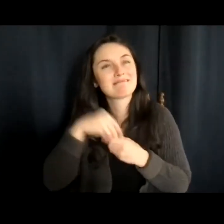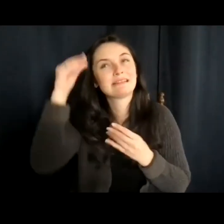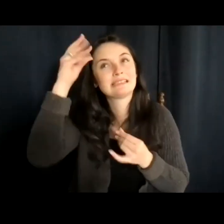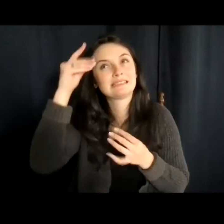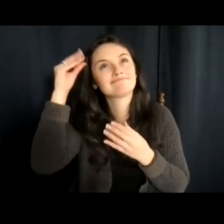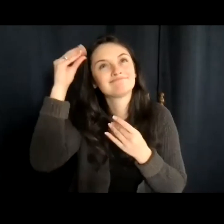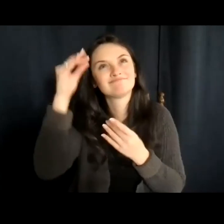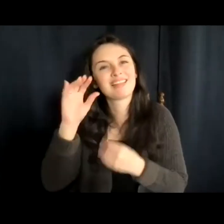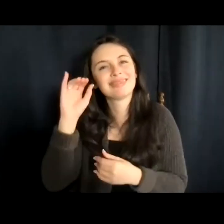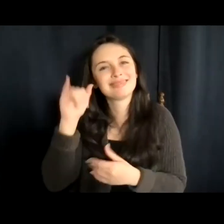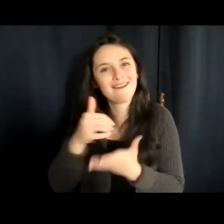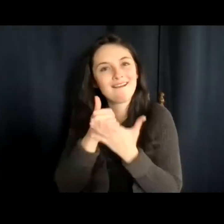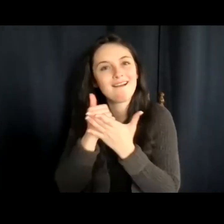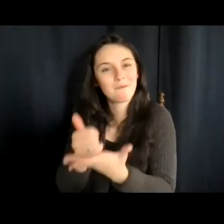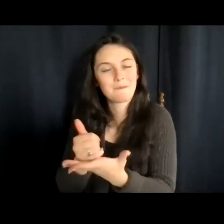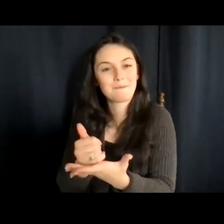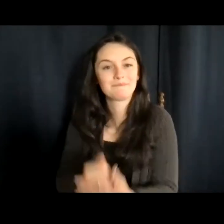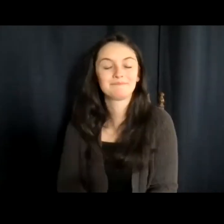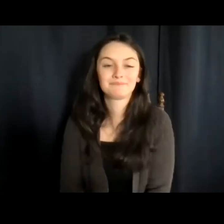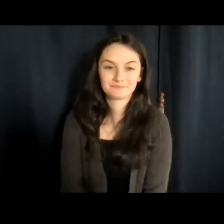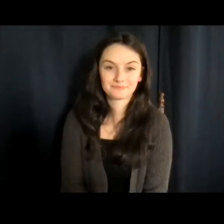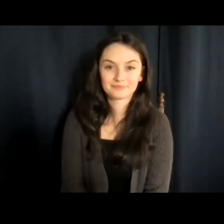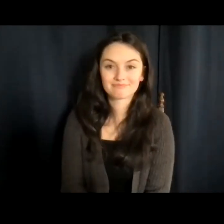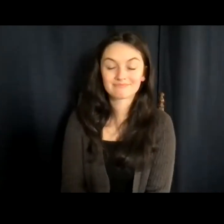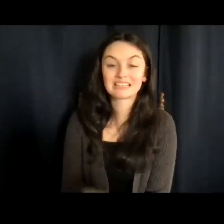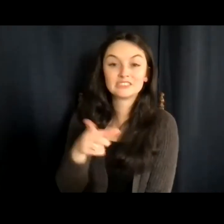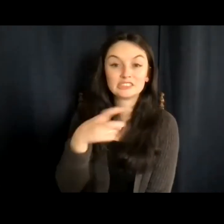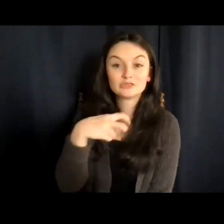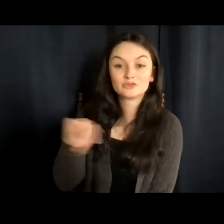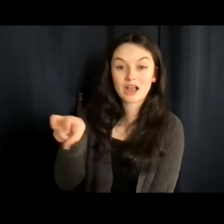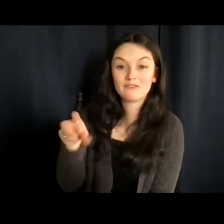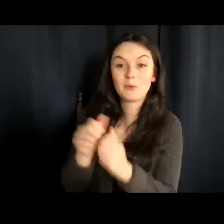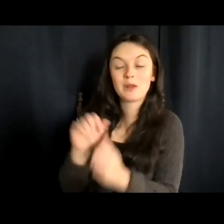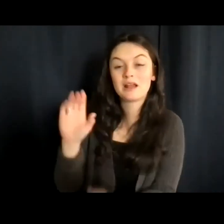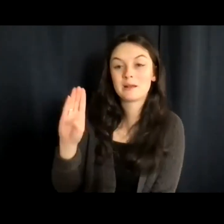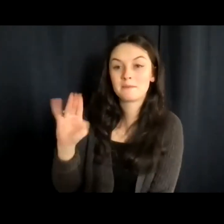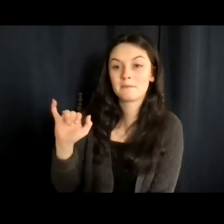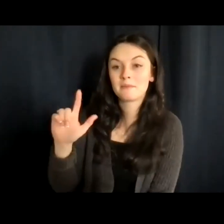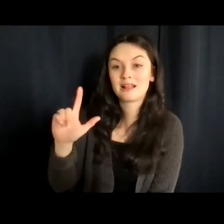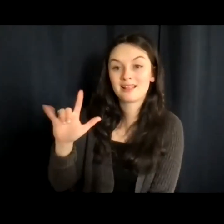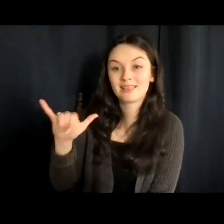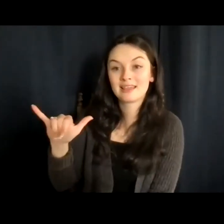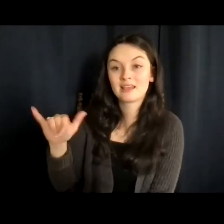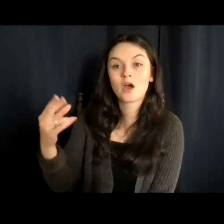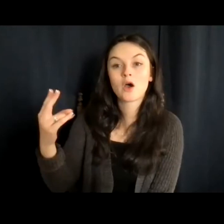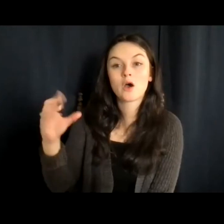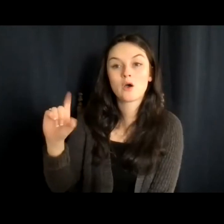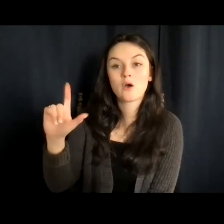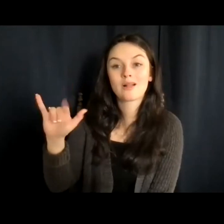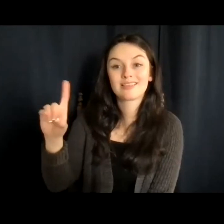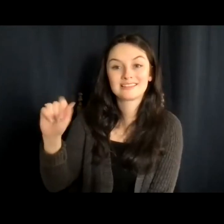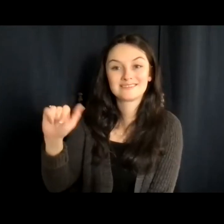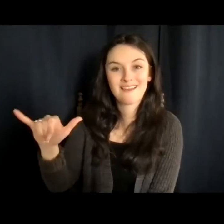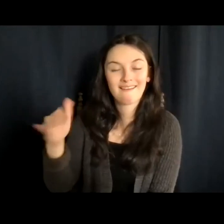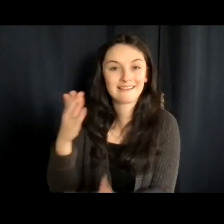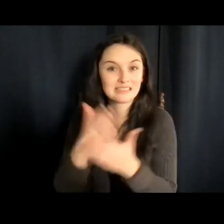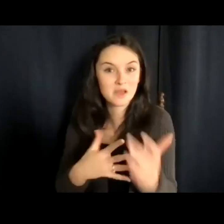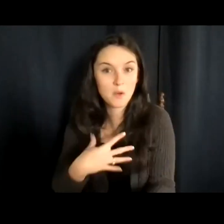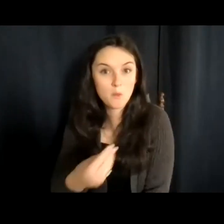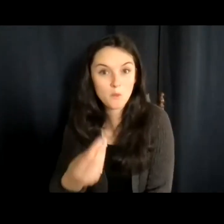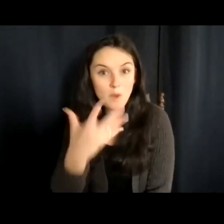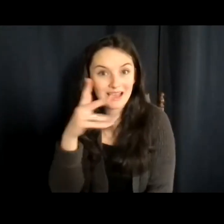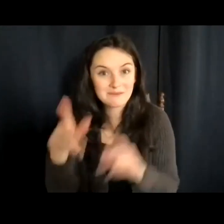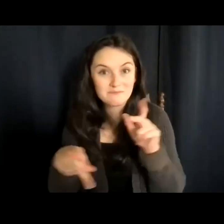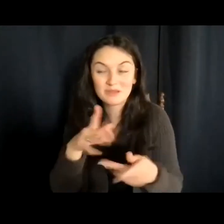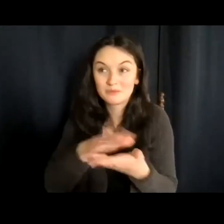traveled down south with singer Billie Holiday and her band. Some white folks didn't show good manners toward the folks with